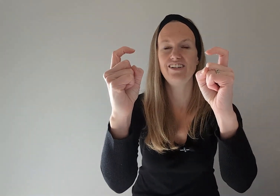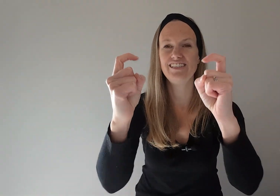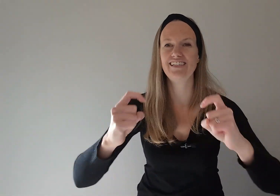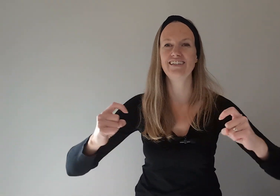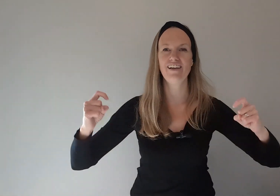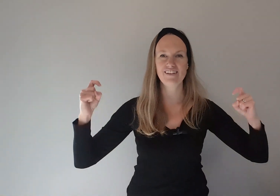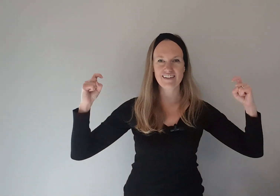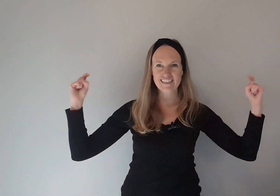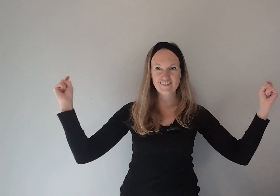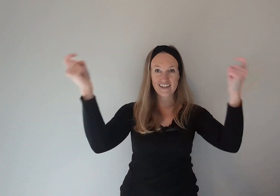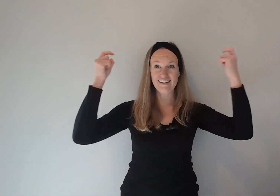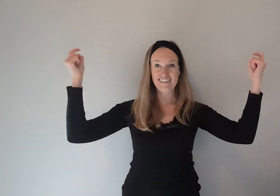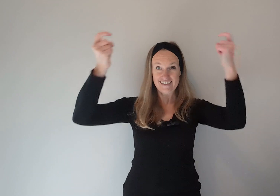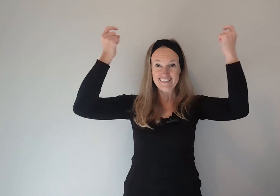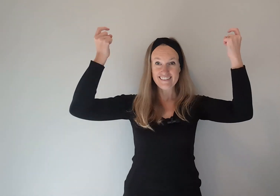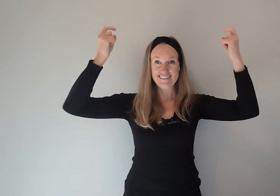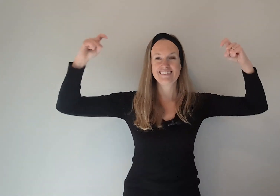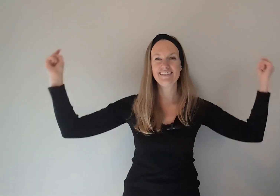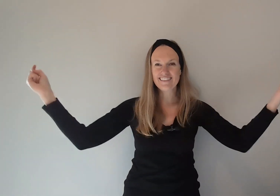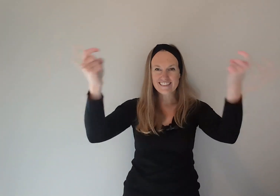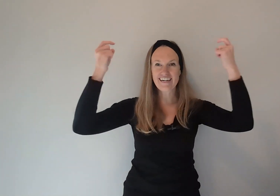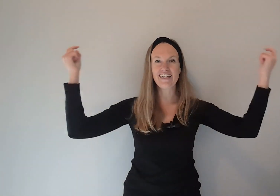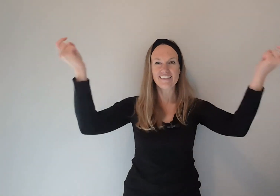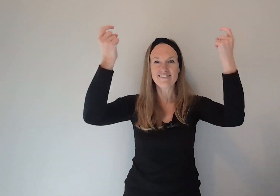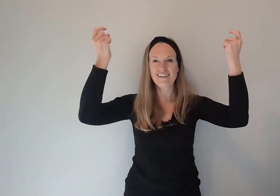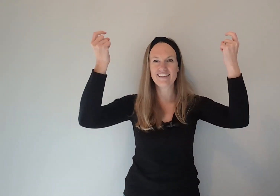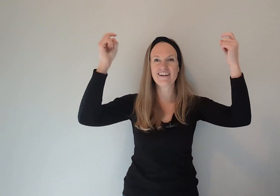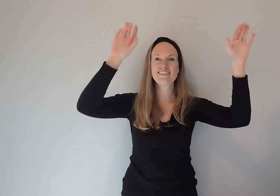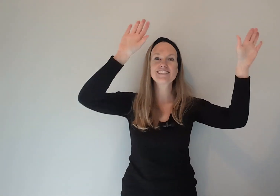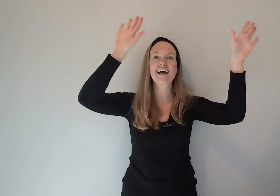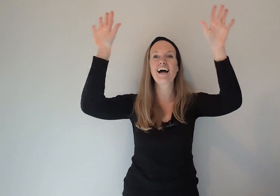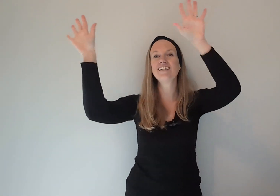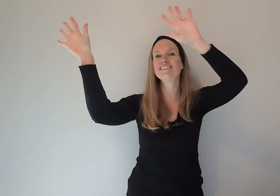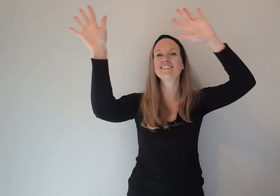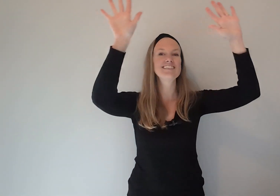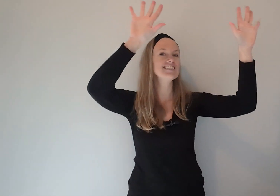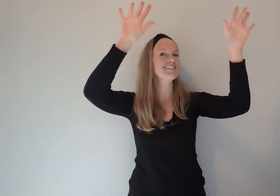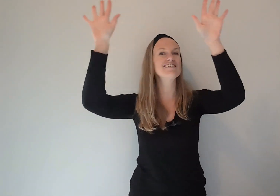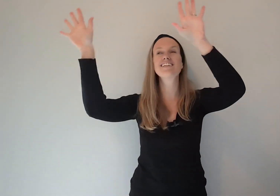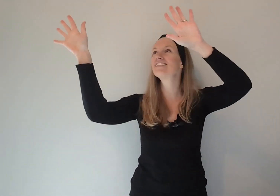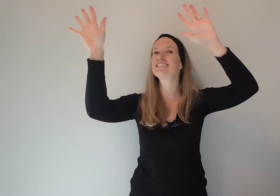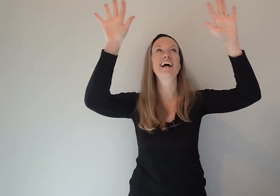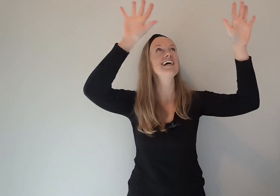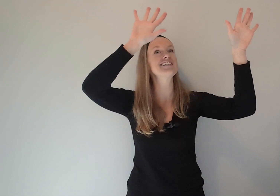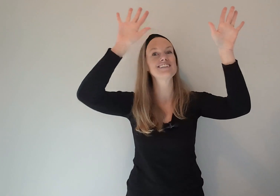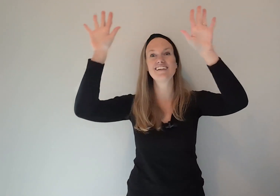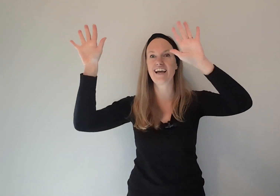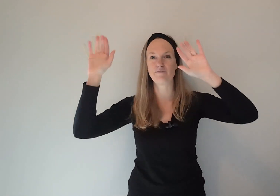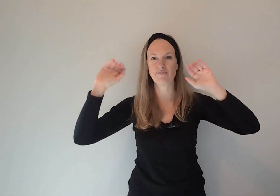hooks there again with your index finger, the triumph, and then of the skies, show like the skies and looking up,